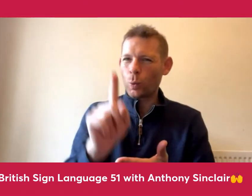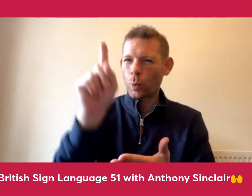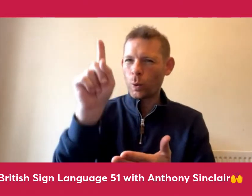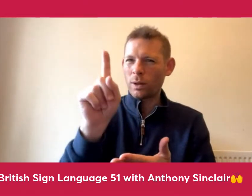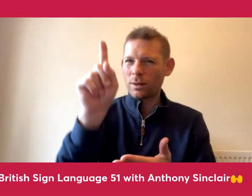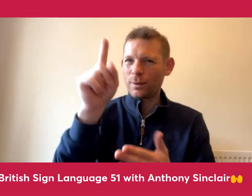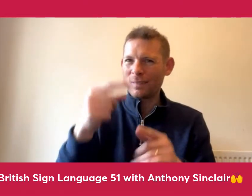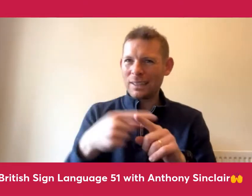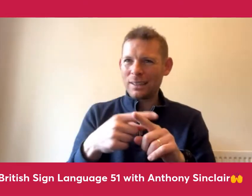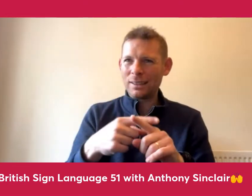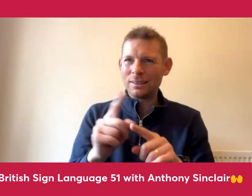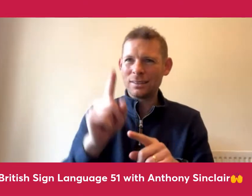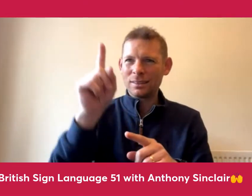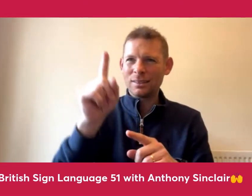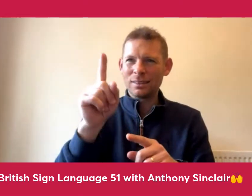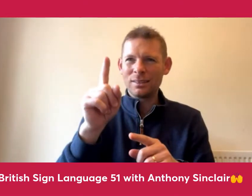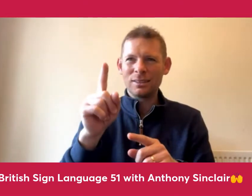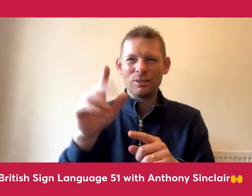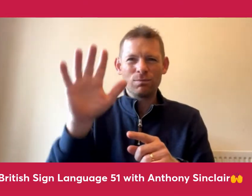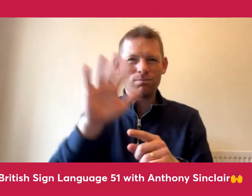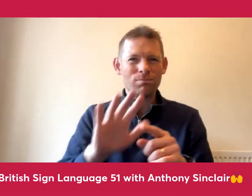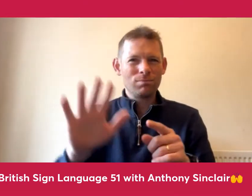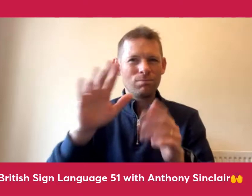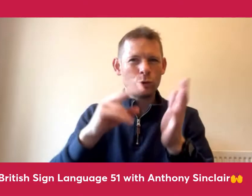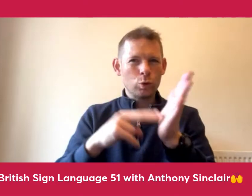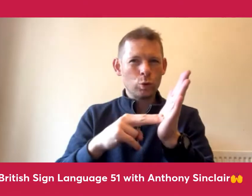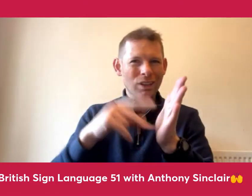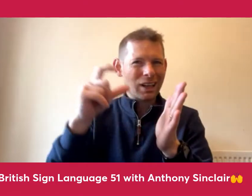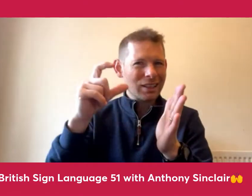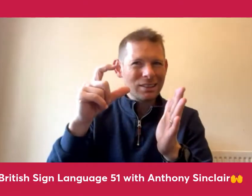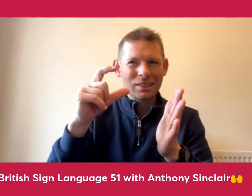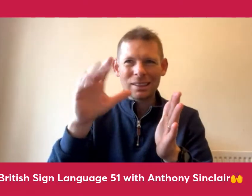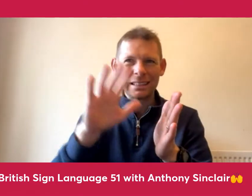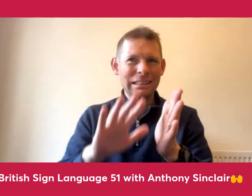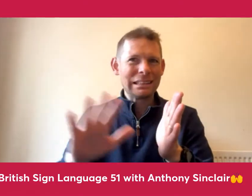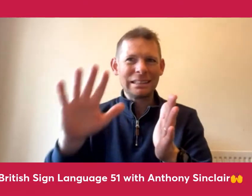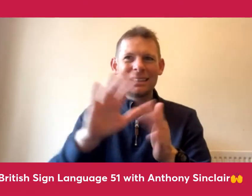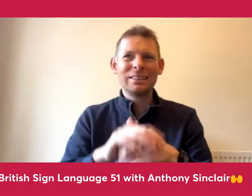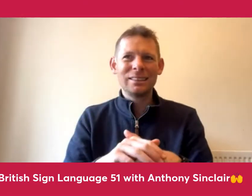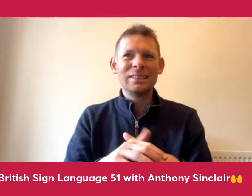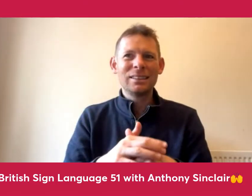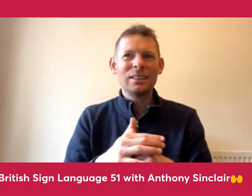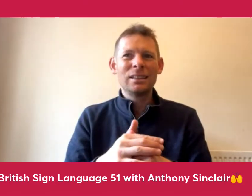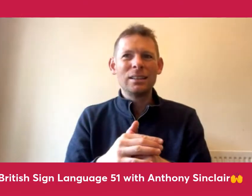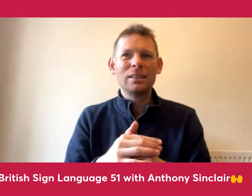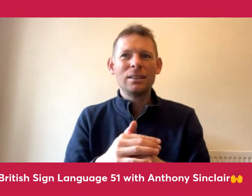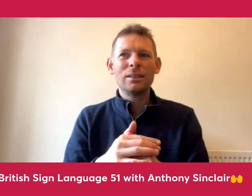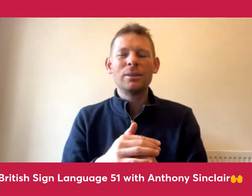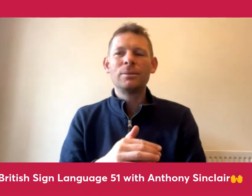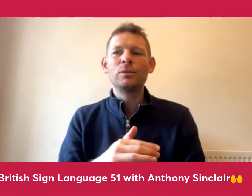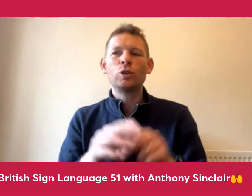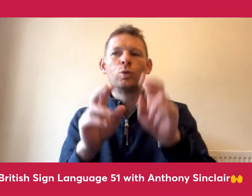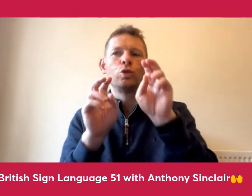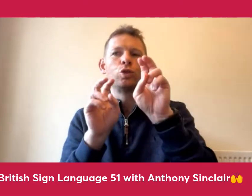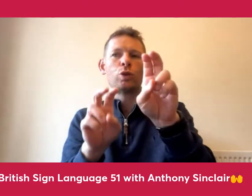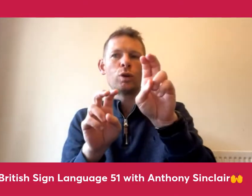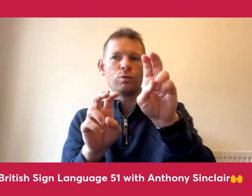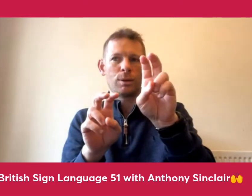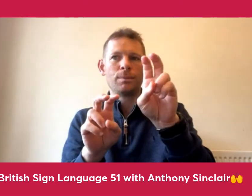flag, but it's Durham's North England, isn't that right? Near Newcastle. Maybe I'm wrong, but it's somewhere up north, I